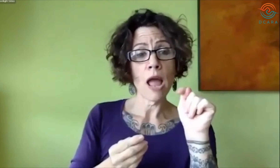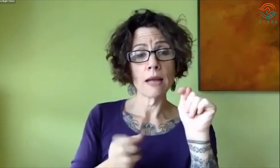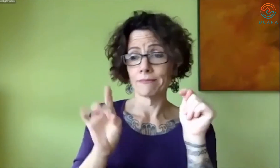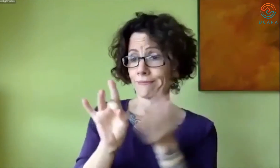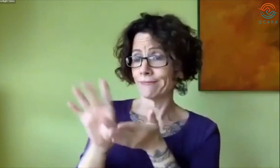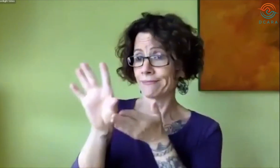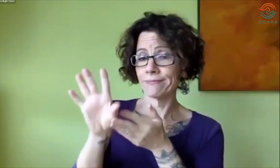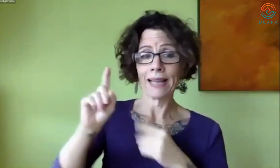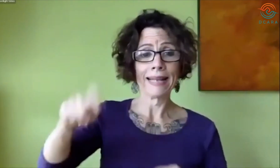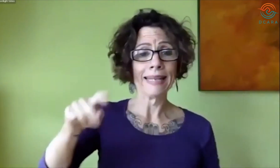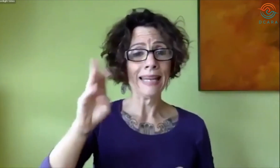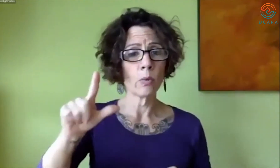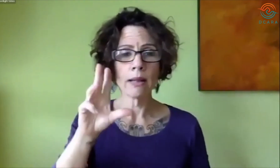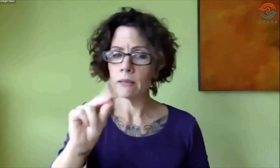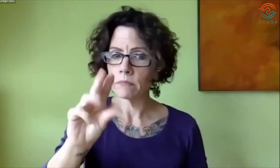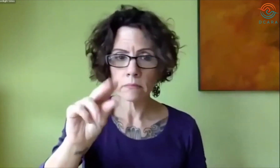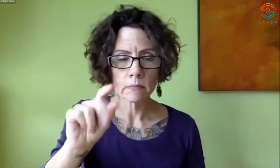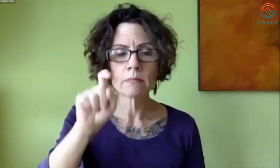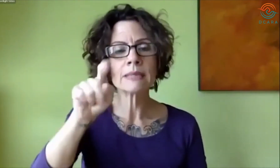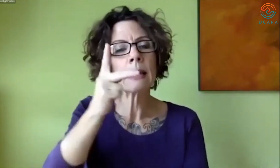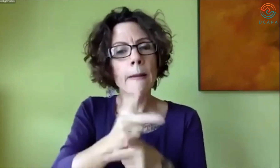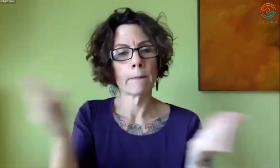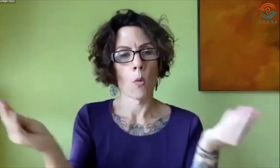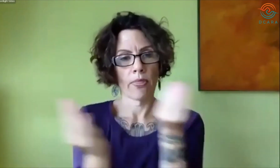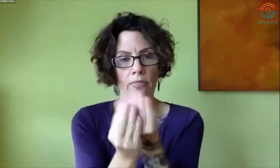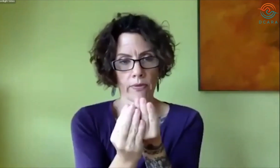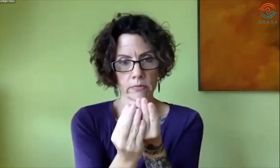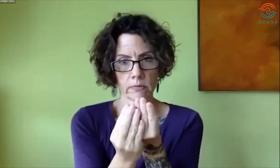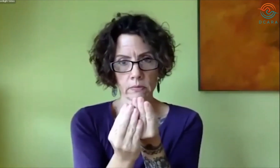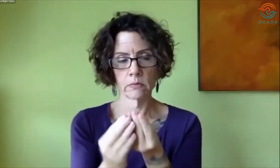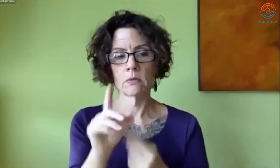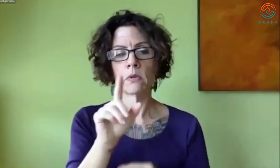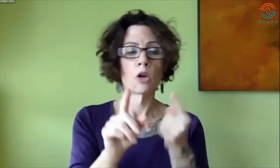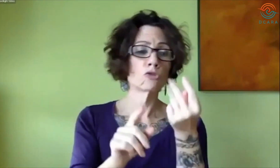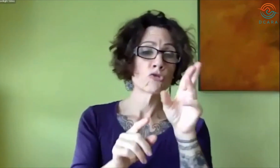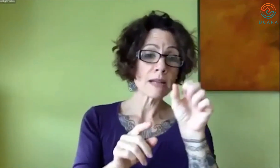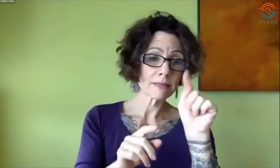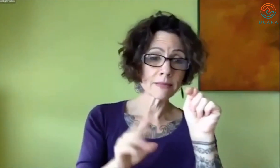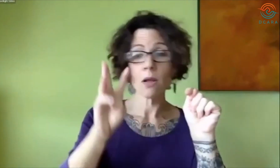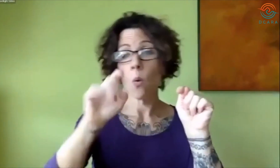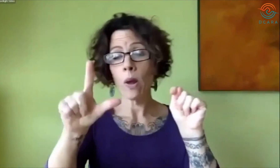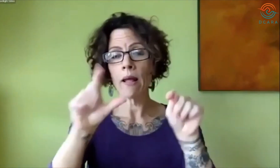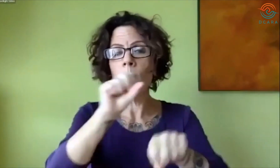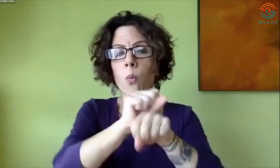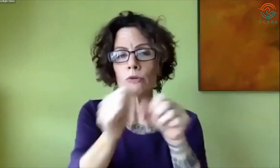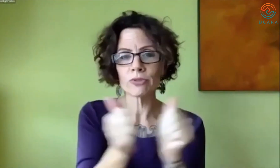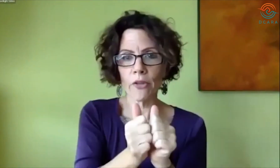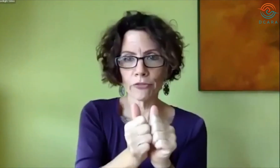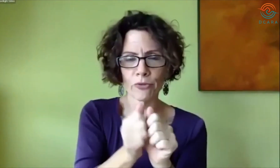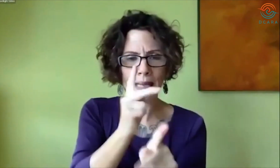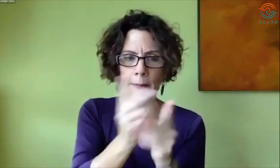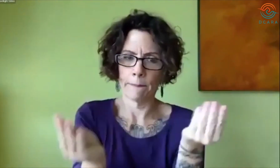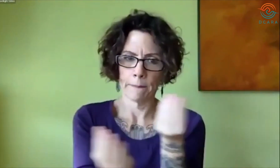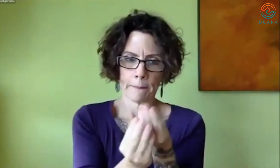is something you always should keep. It's important. If you have a trust and you want to eliminate your will, you can't